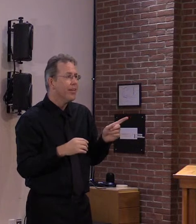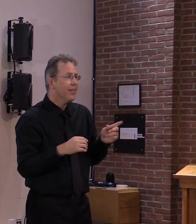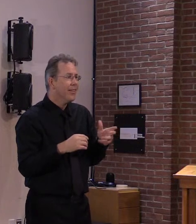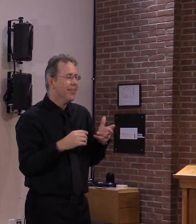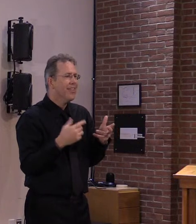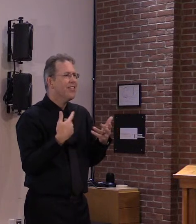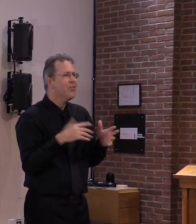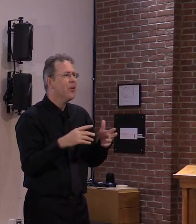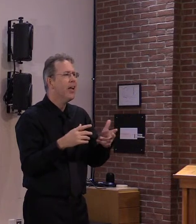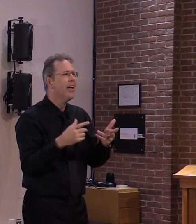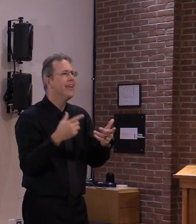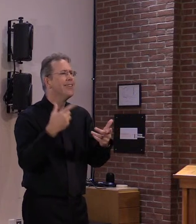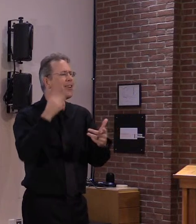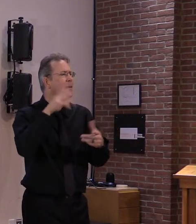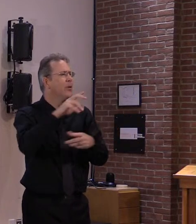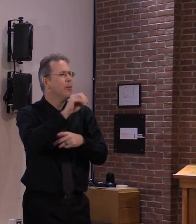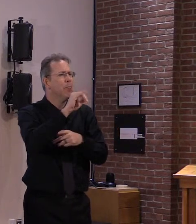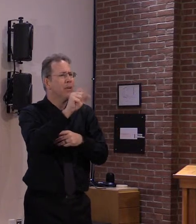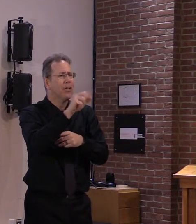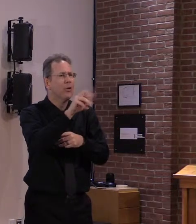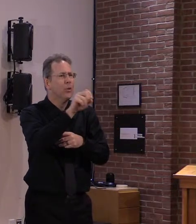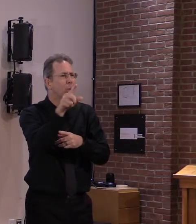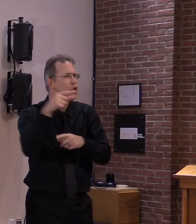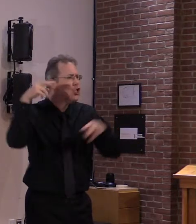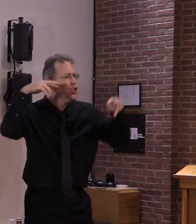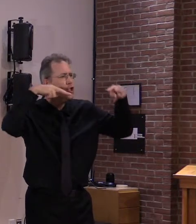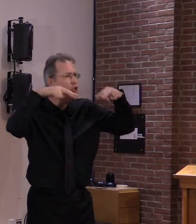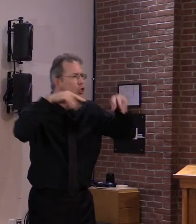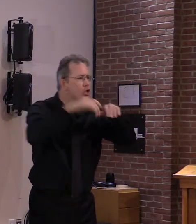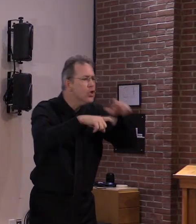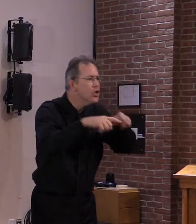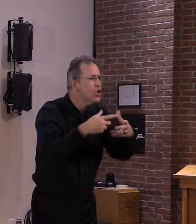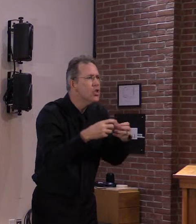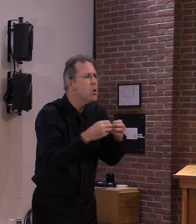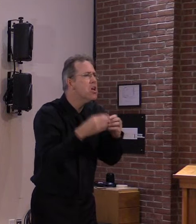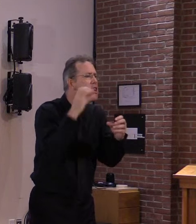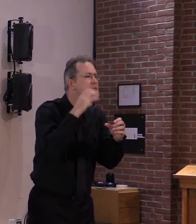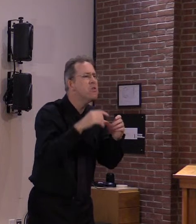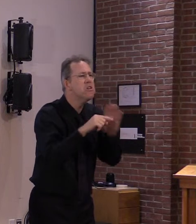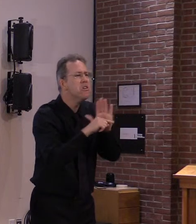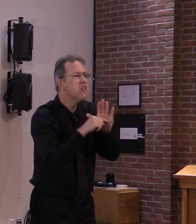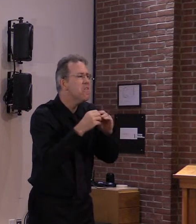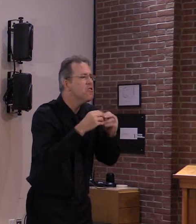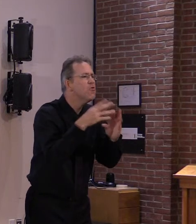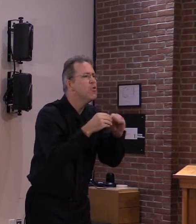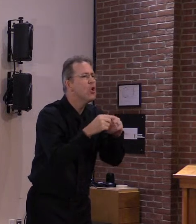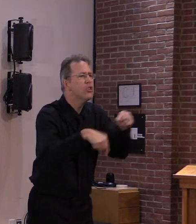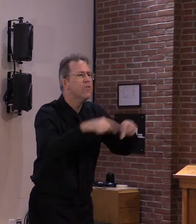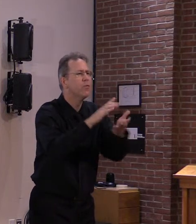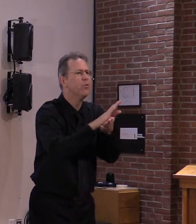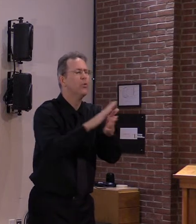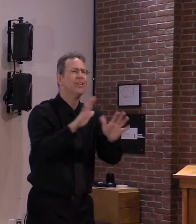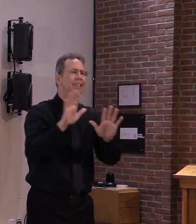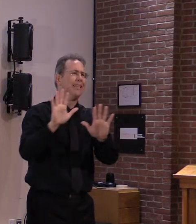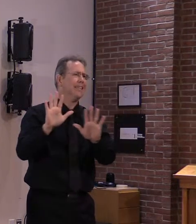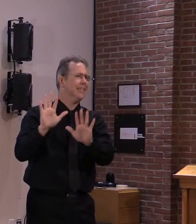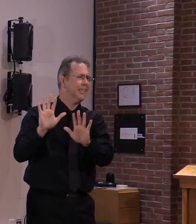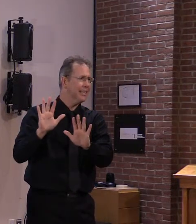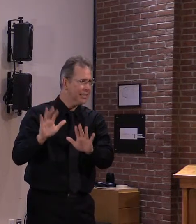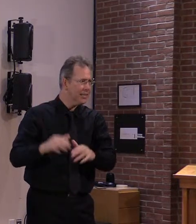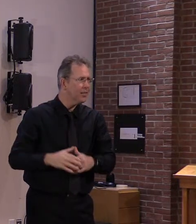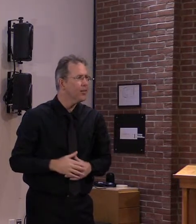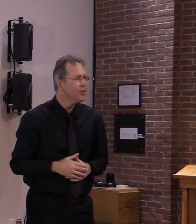Police Act and the 15 people I think were involved in the search warrant? Just trying to confirm they were all state police members,